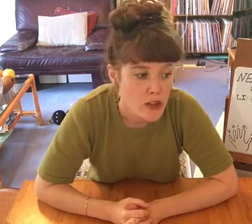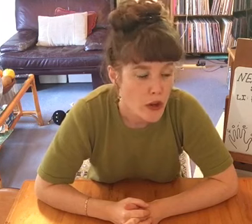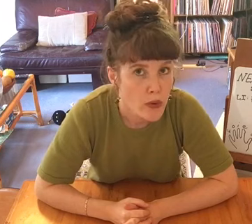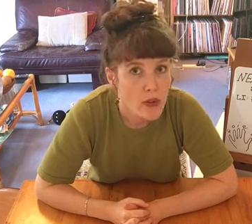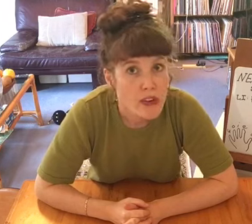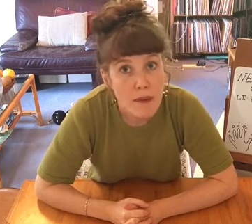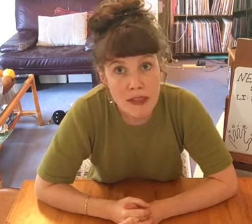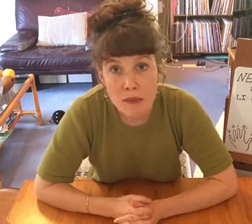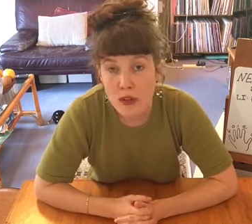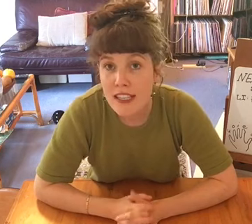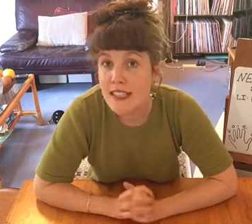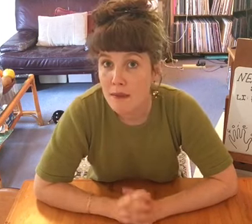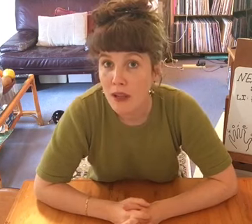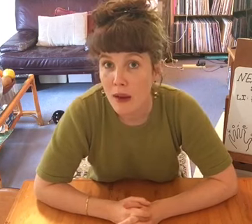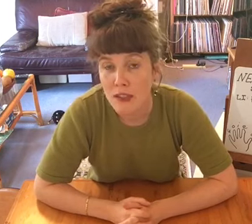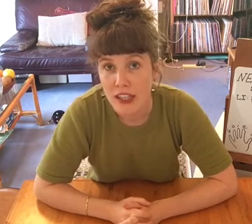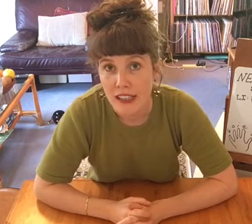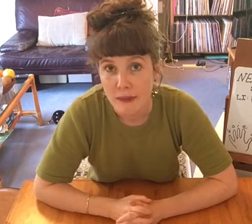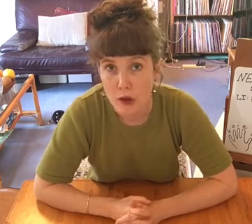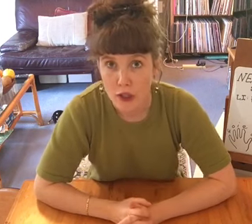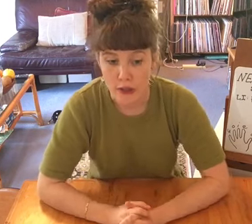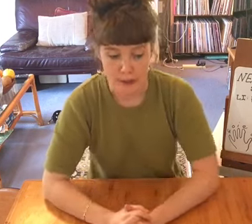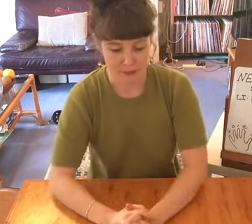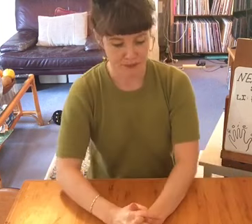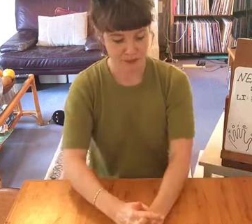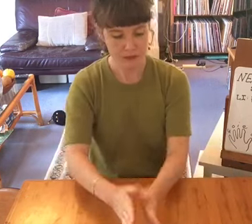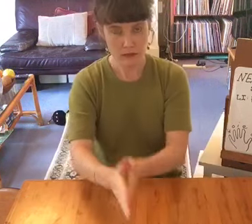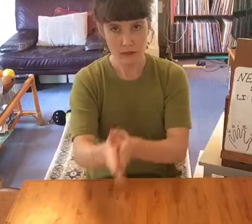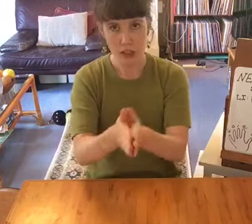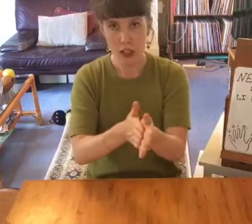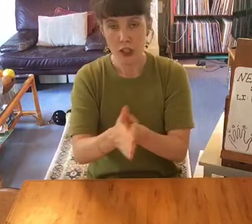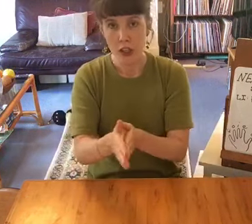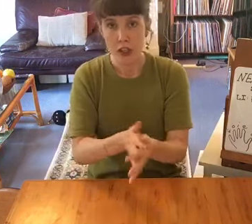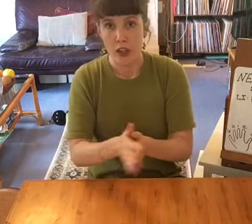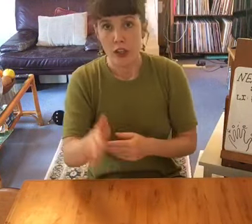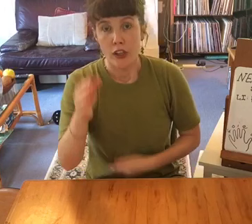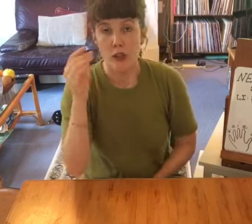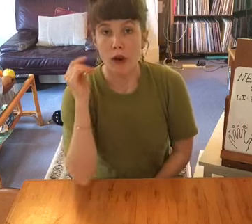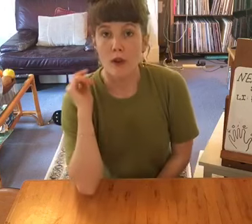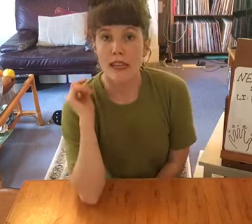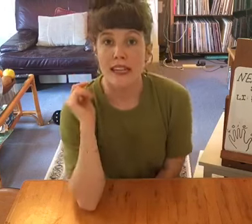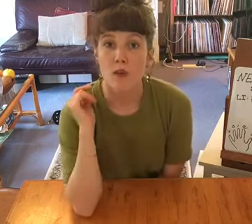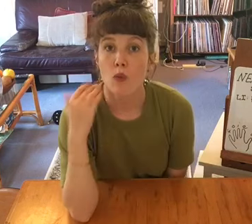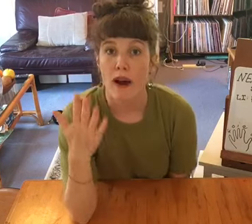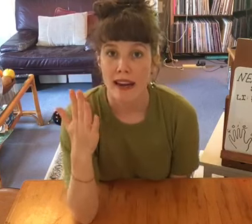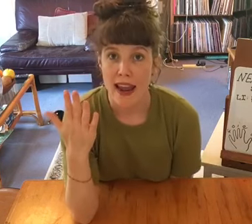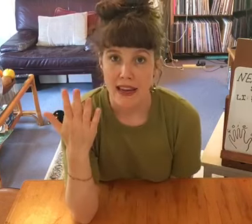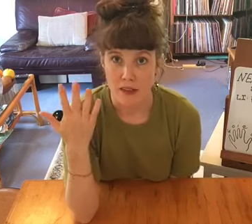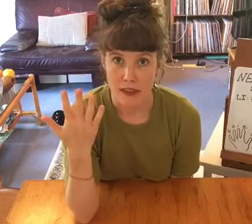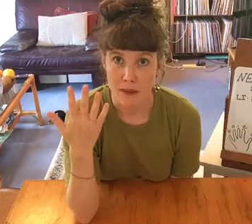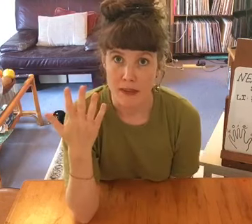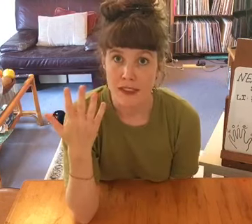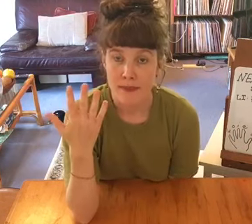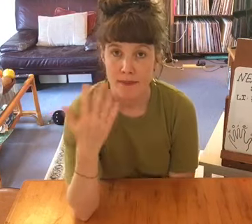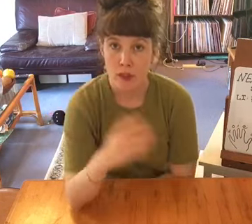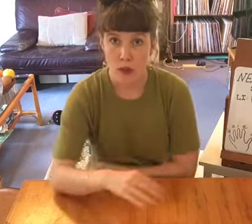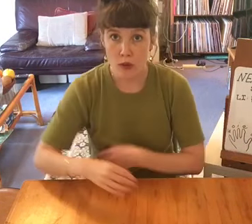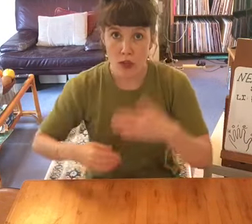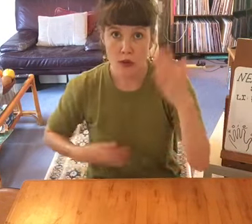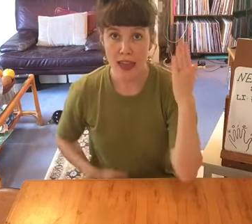So numbers are pretty simple up to 10. I'll show you. You only need one hand for numbers. So you choose the